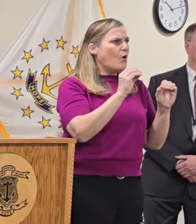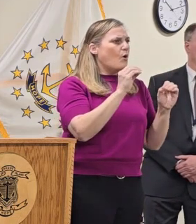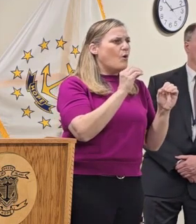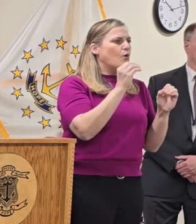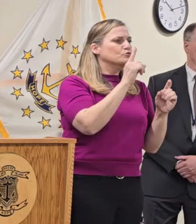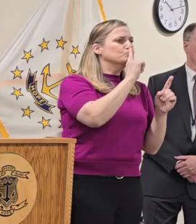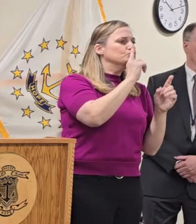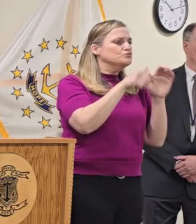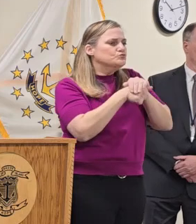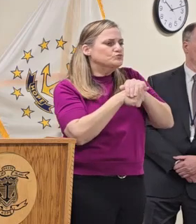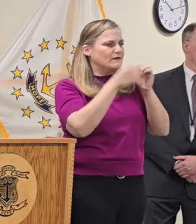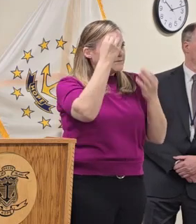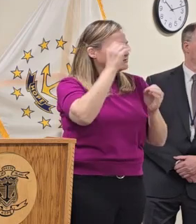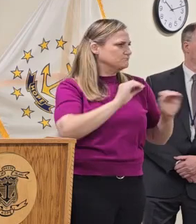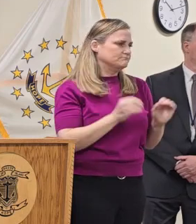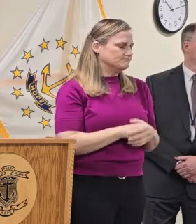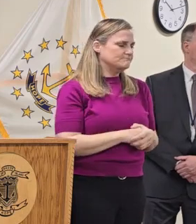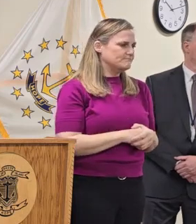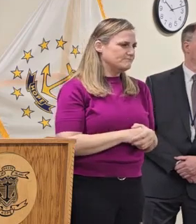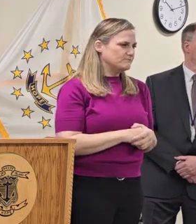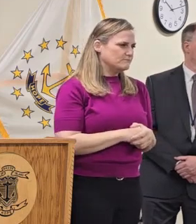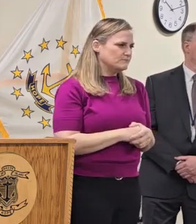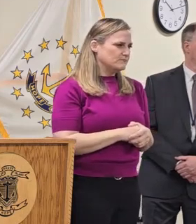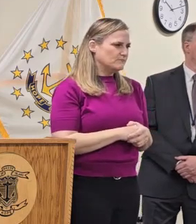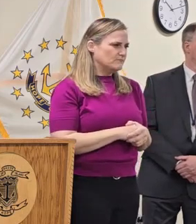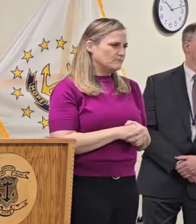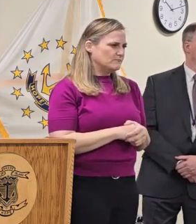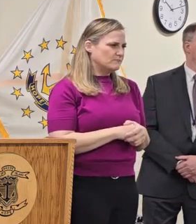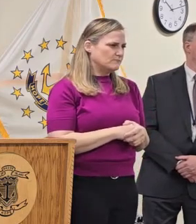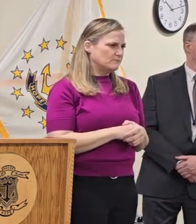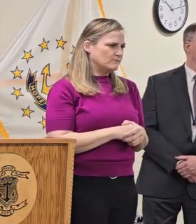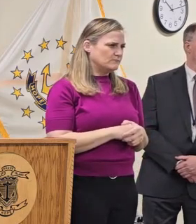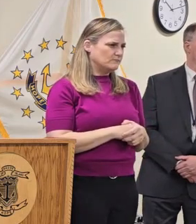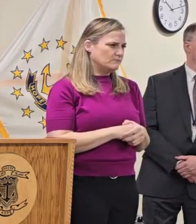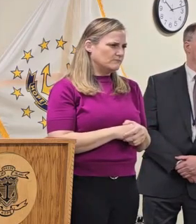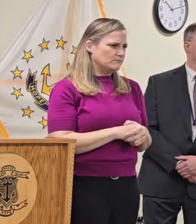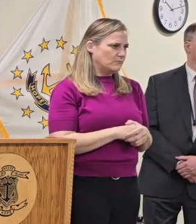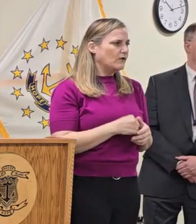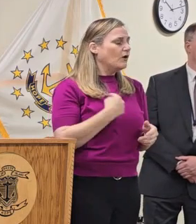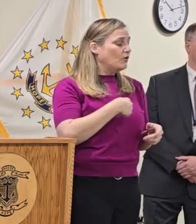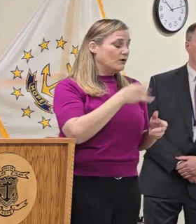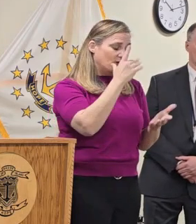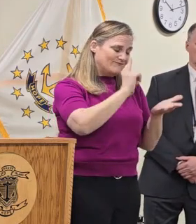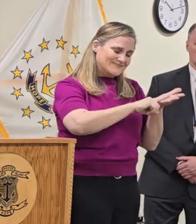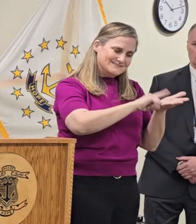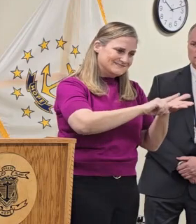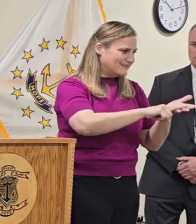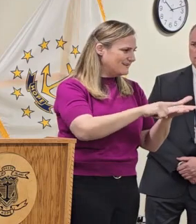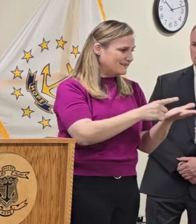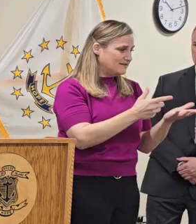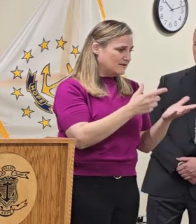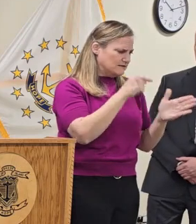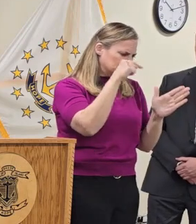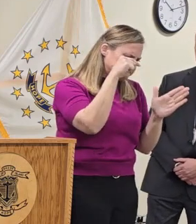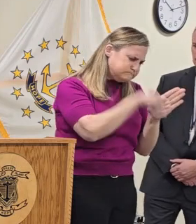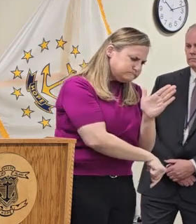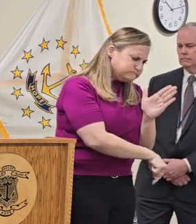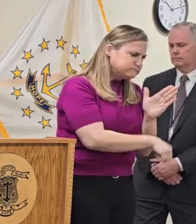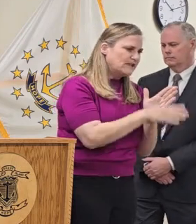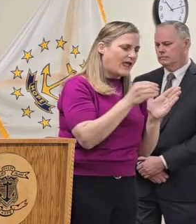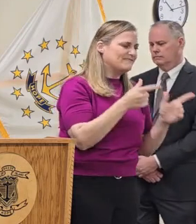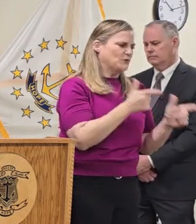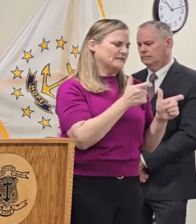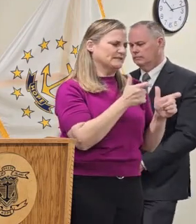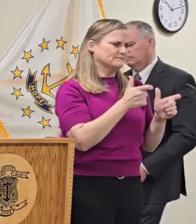we certainly are hopeful will be a positive result for the taxpayers in the state of Rhode Island. So thank you, Governor, for